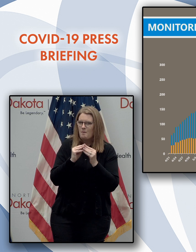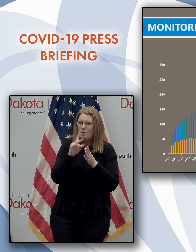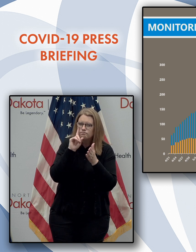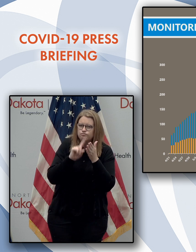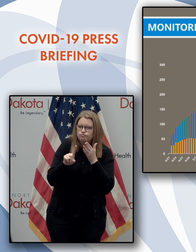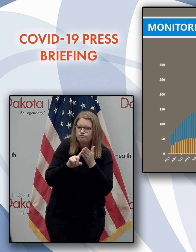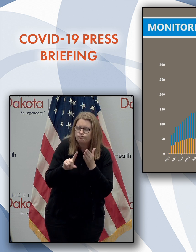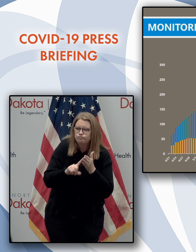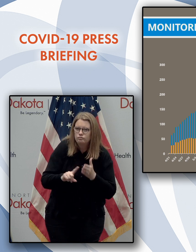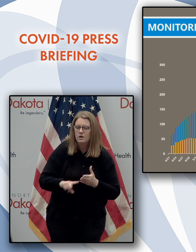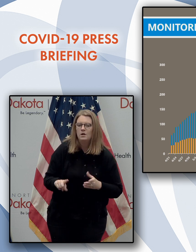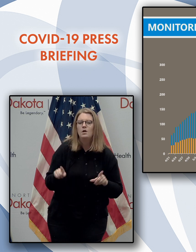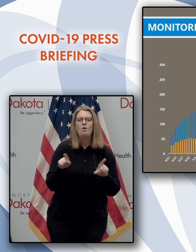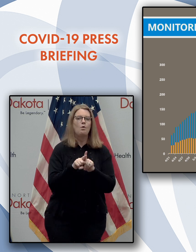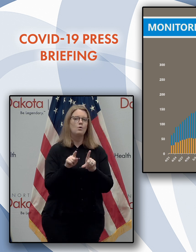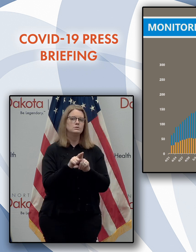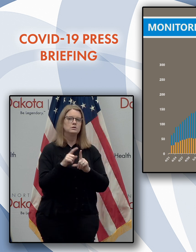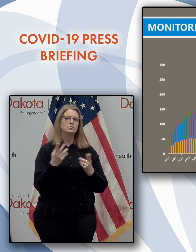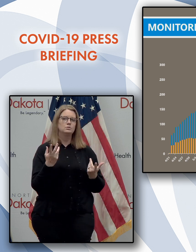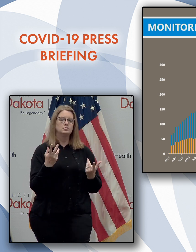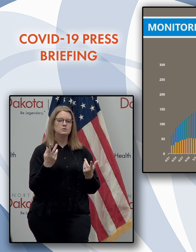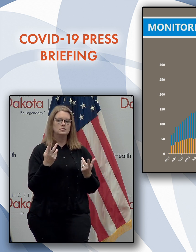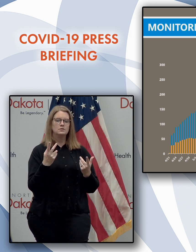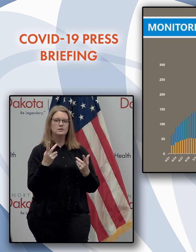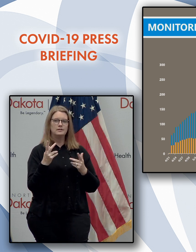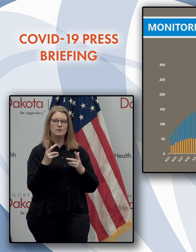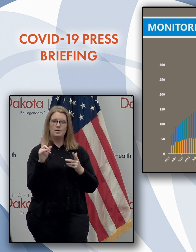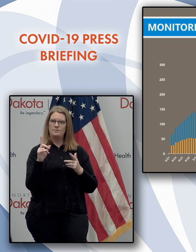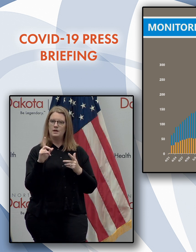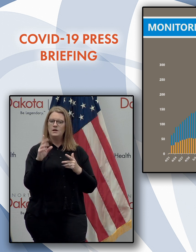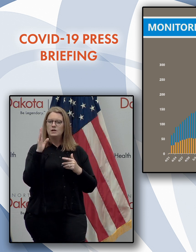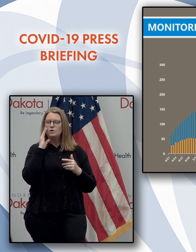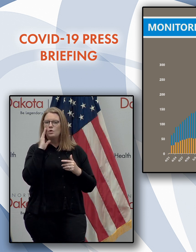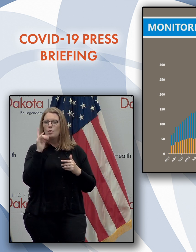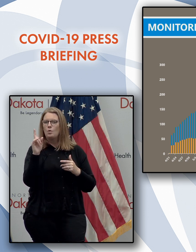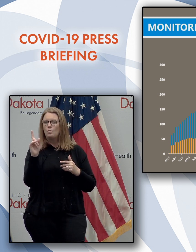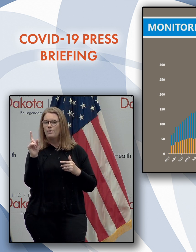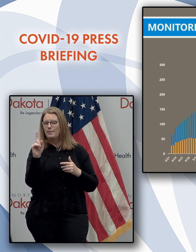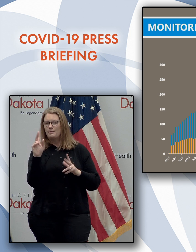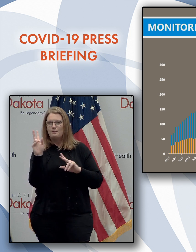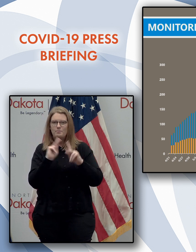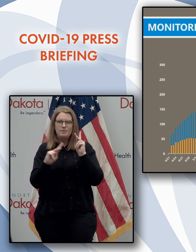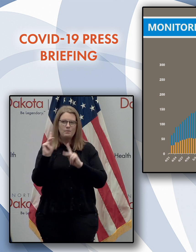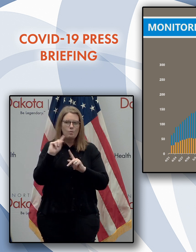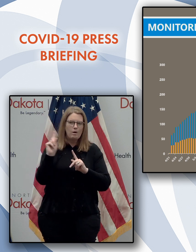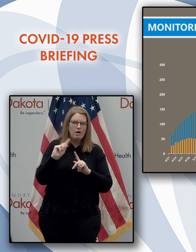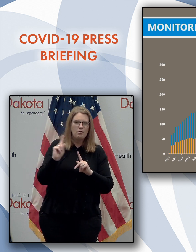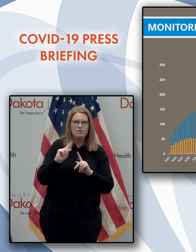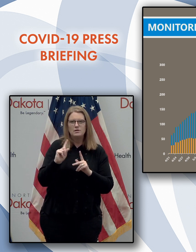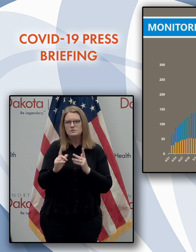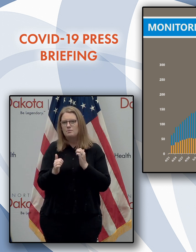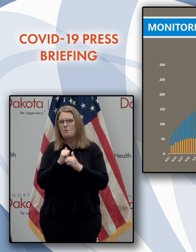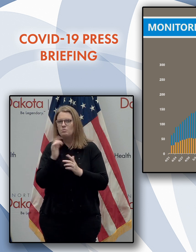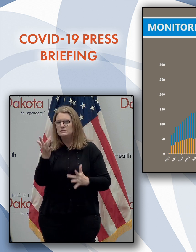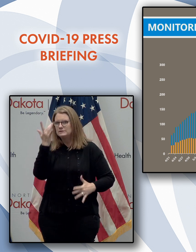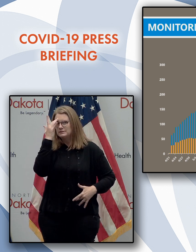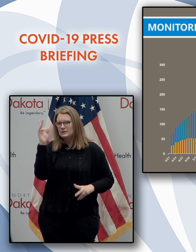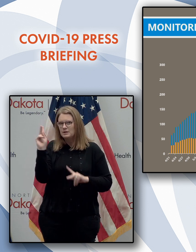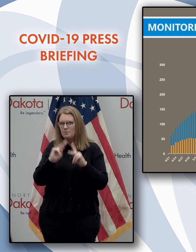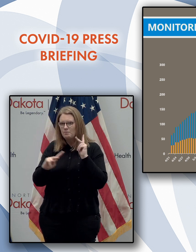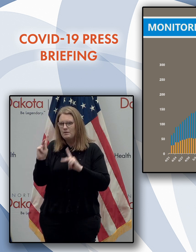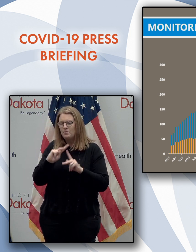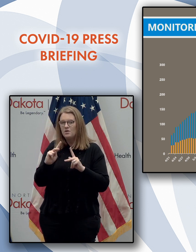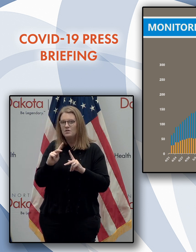some reflection here of where we've got the active staff, of course, translates to those communities and counties where we see